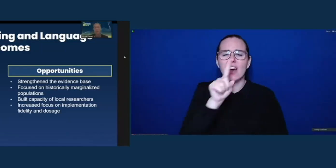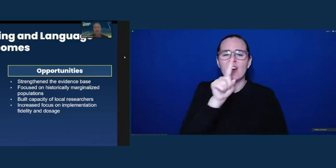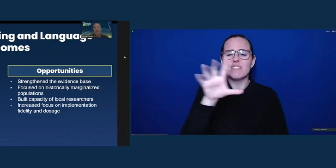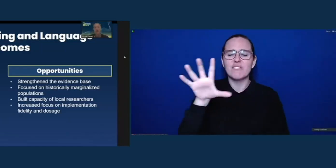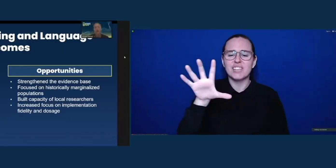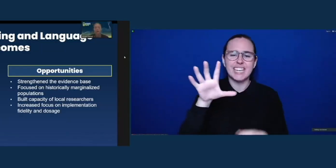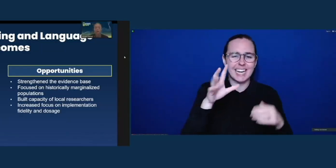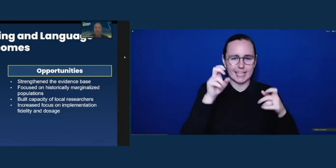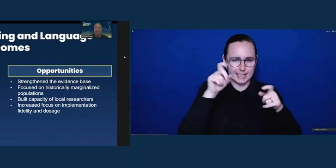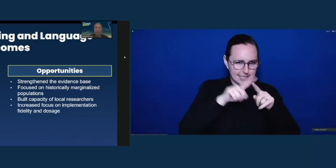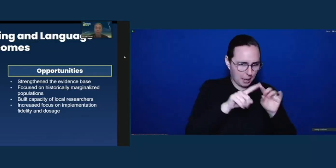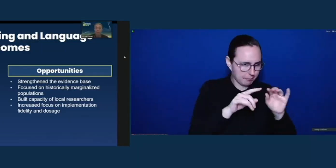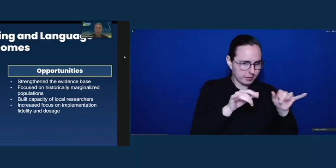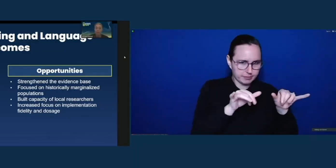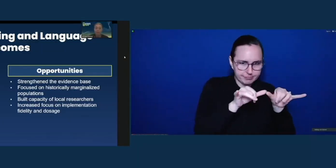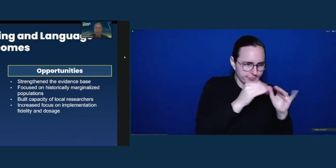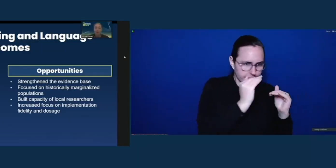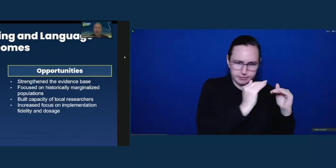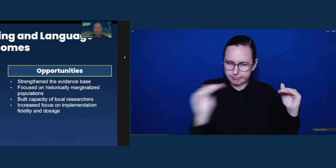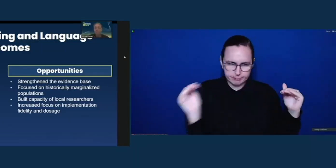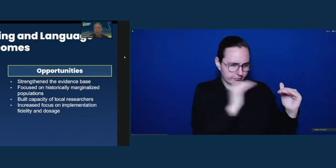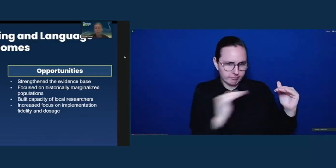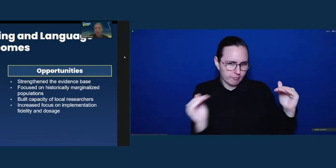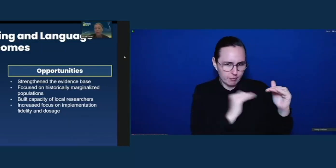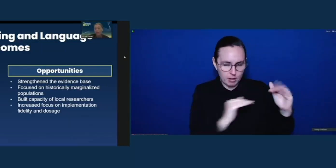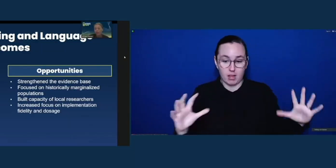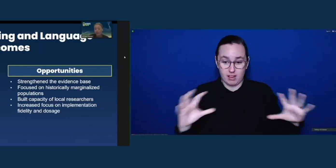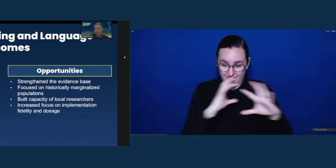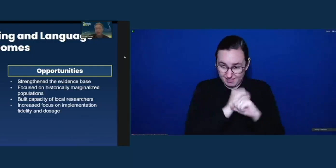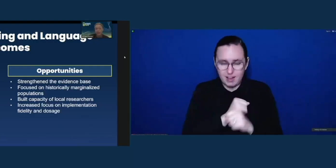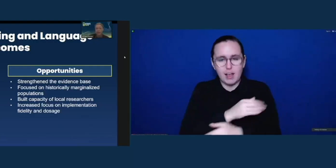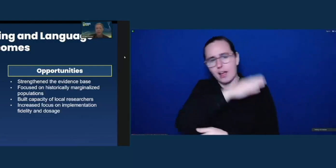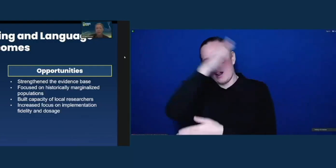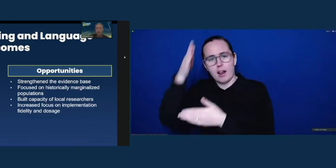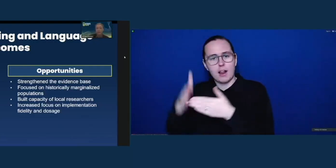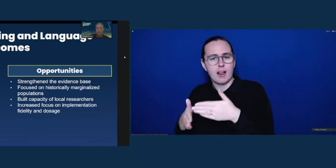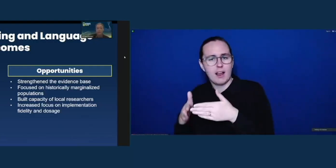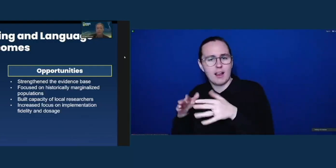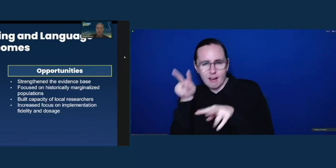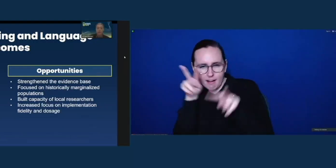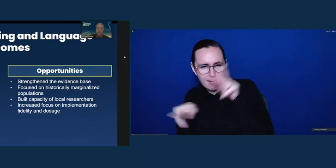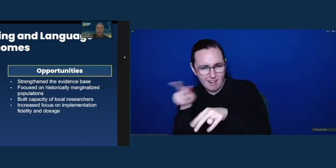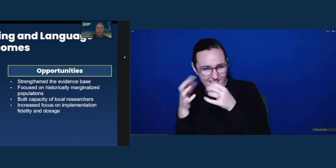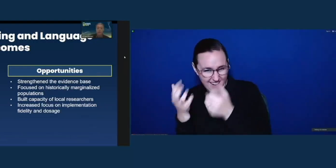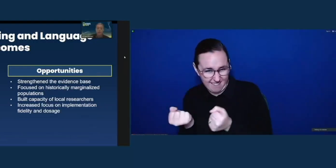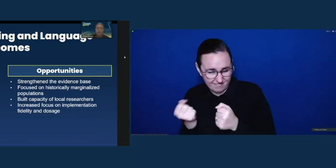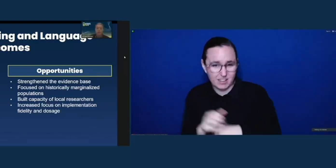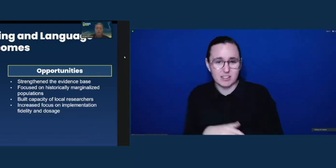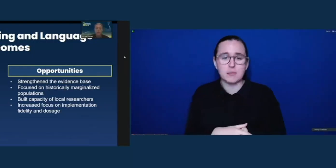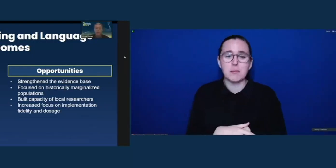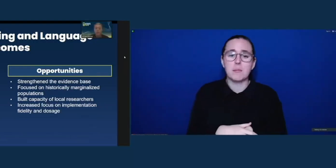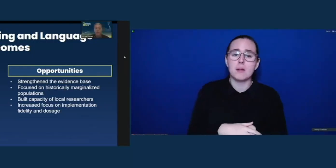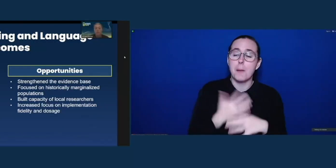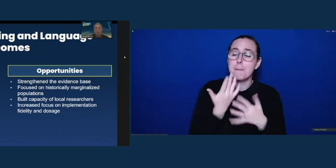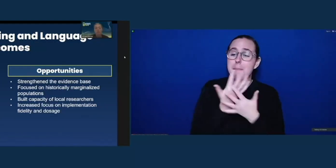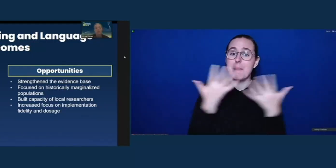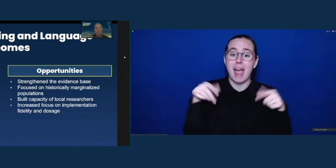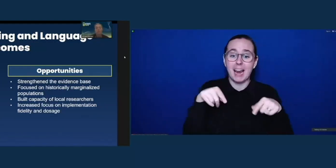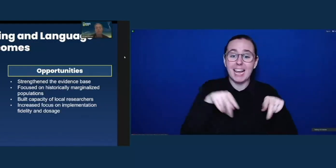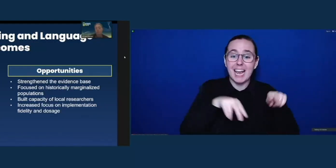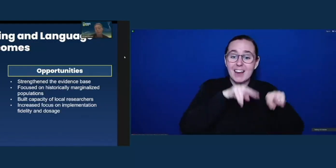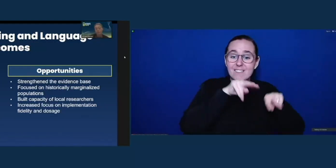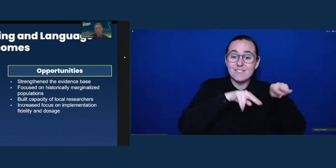evaluations of EdTech projects. Many of these evaluations focused on historically marginalized populations.